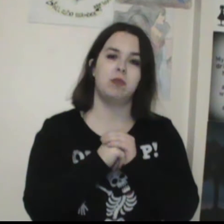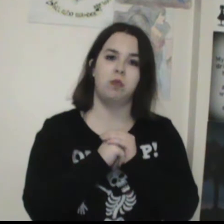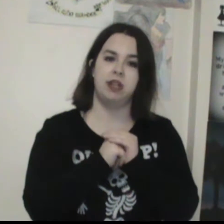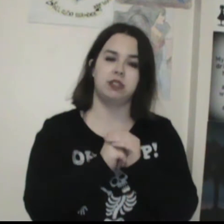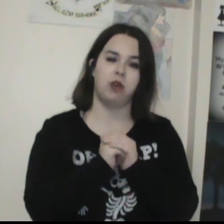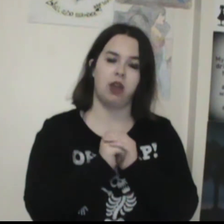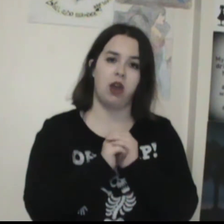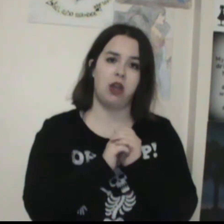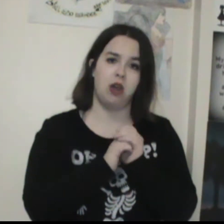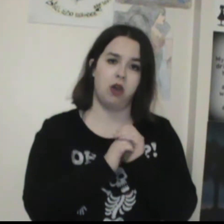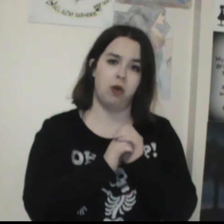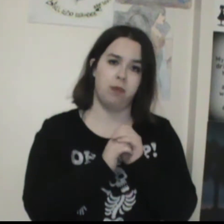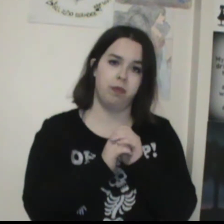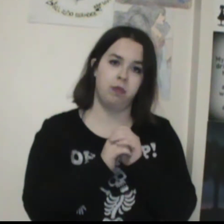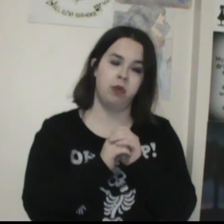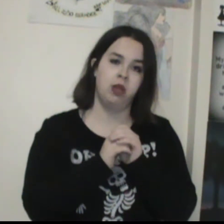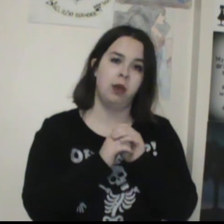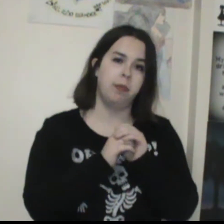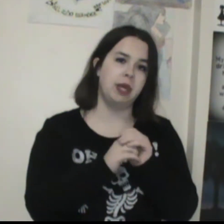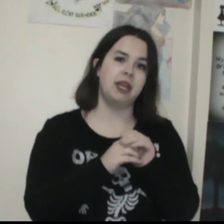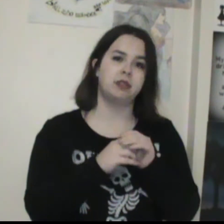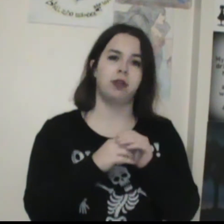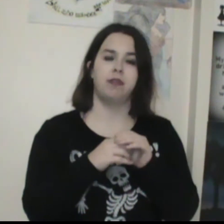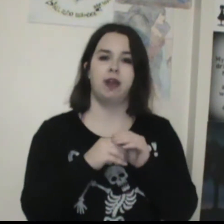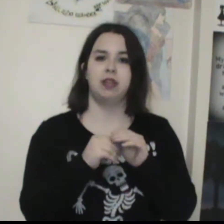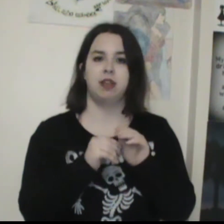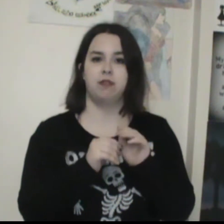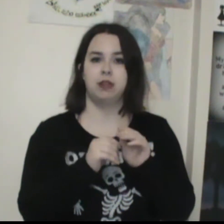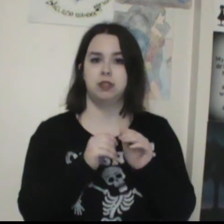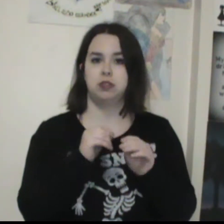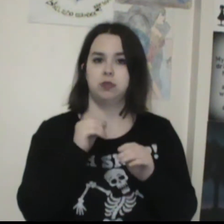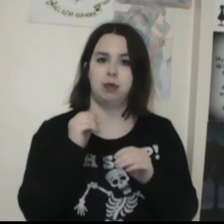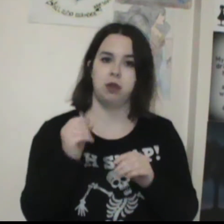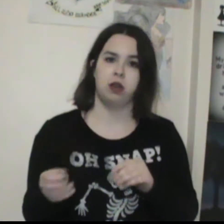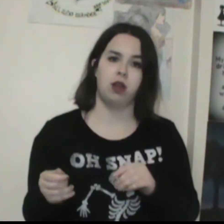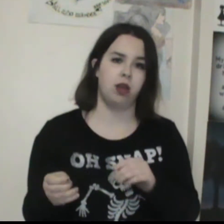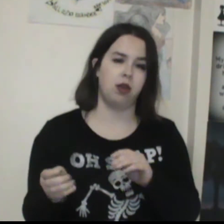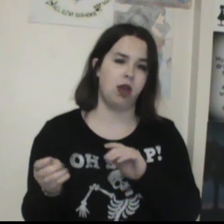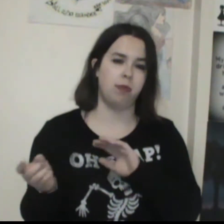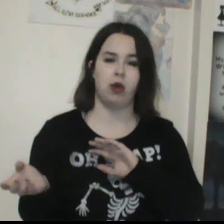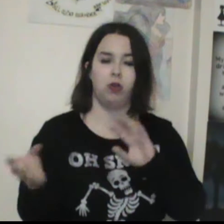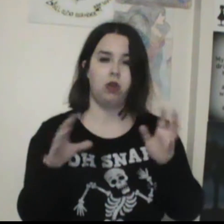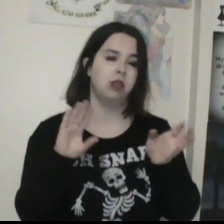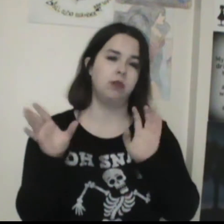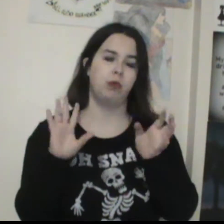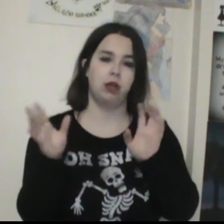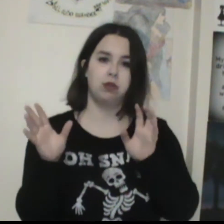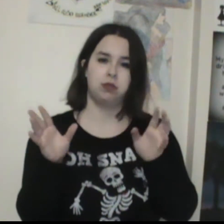while that's going on, Blink sort of finally confronts Dreamer about all the weird sort